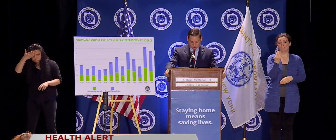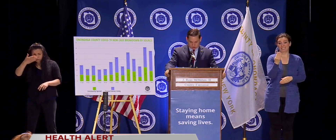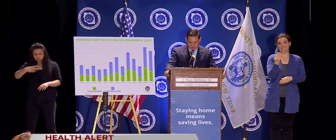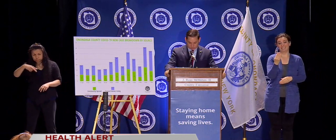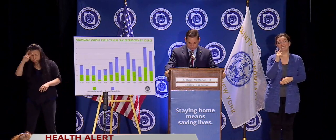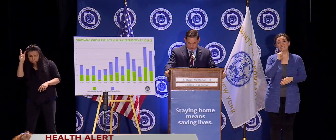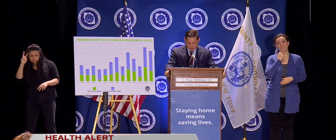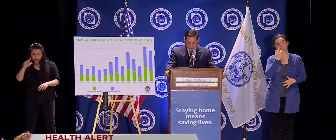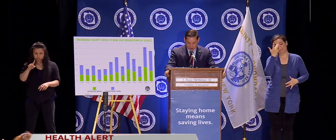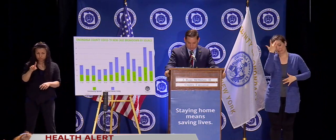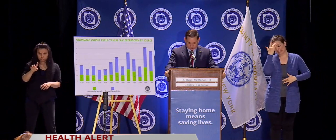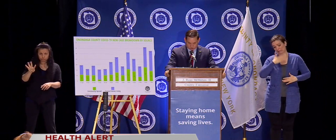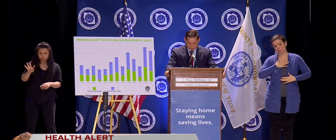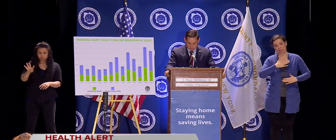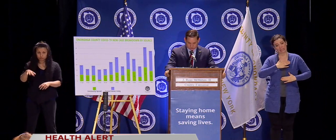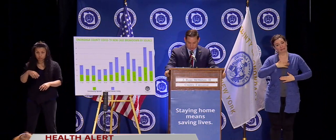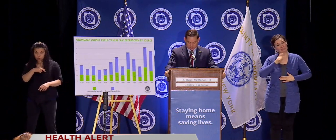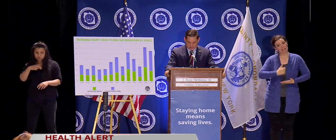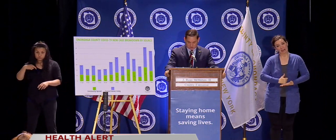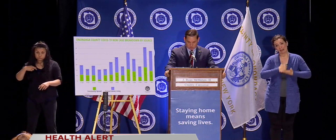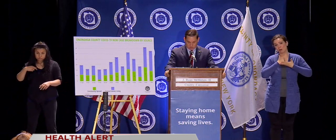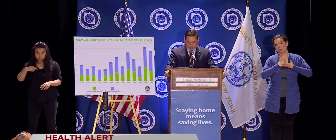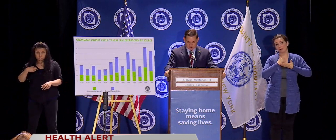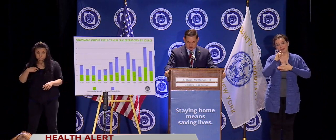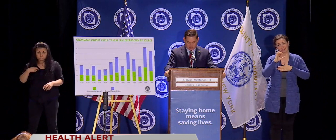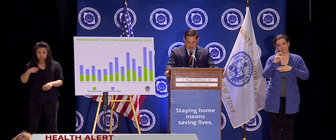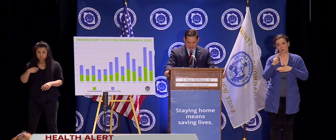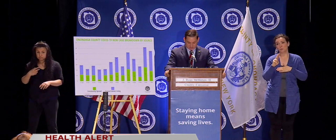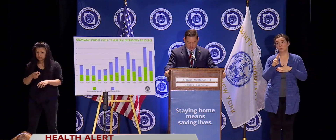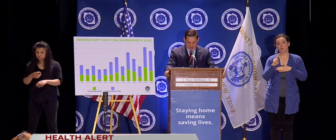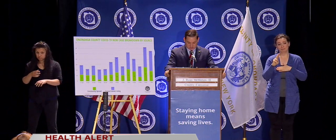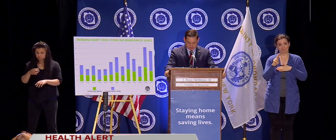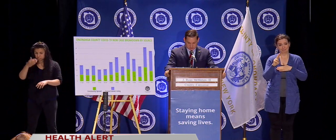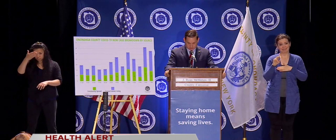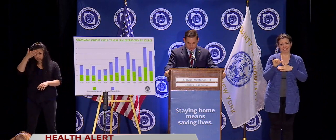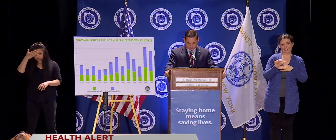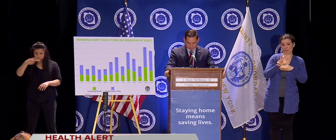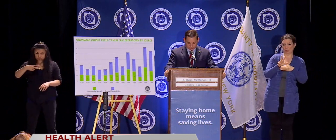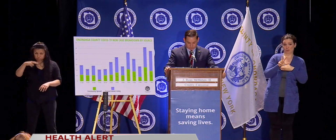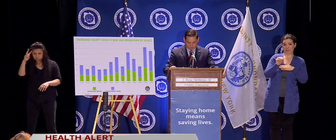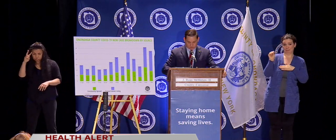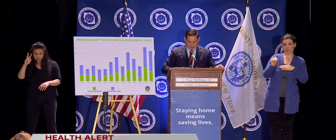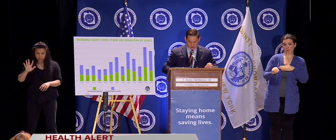critical condition, up 2. This represents 3% of our active cases.